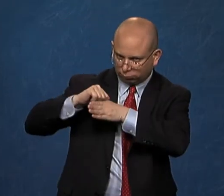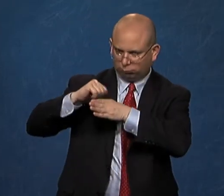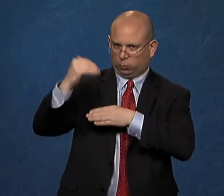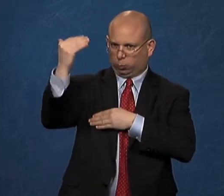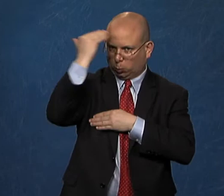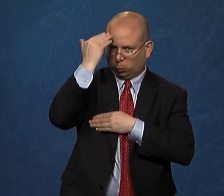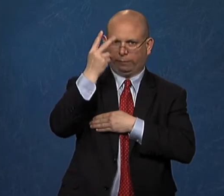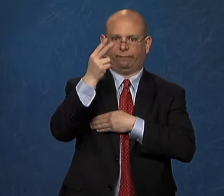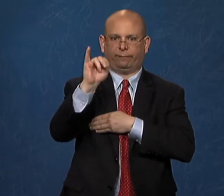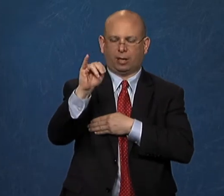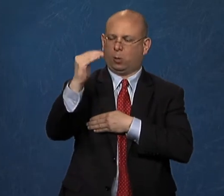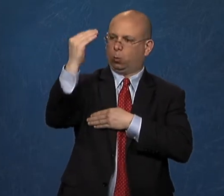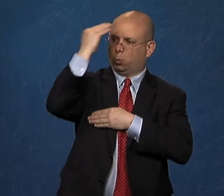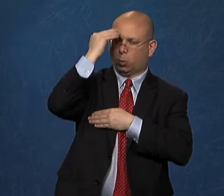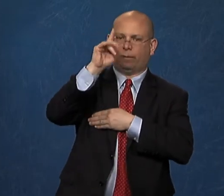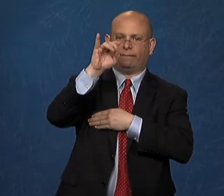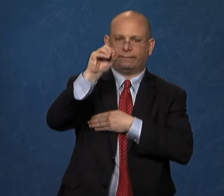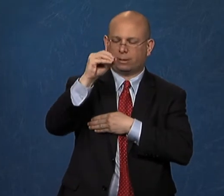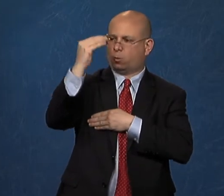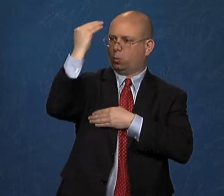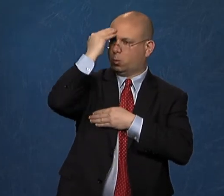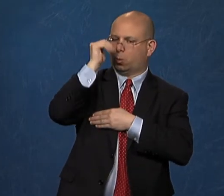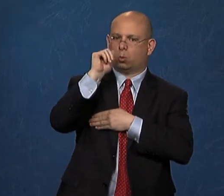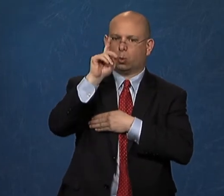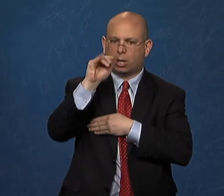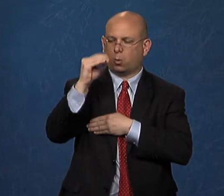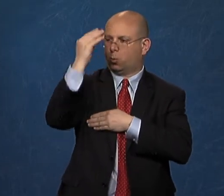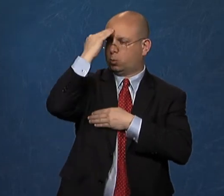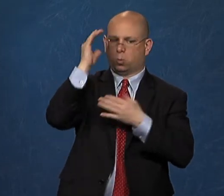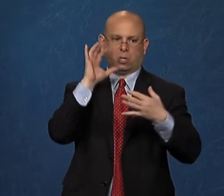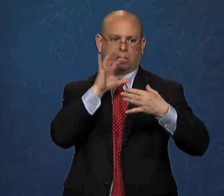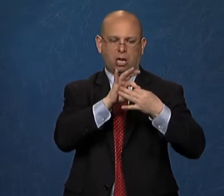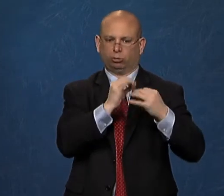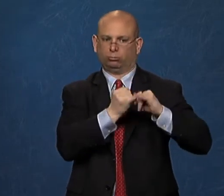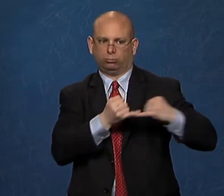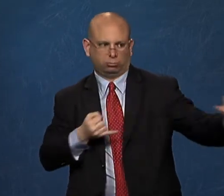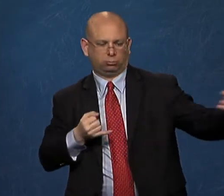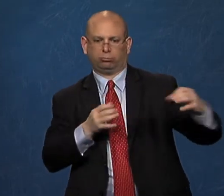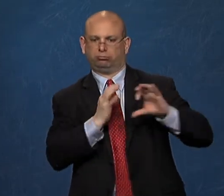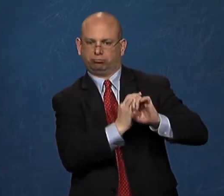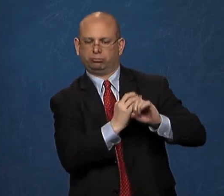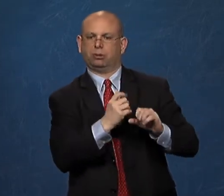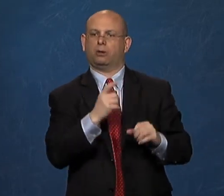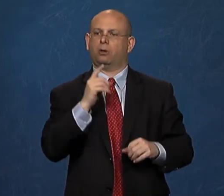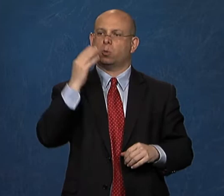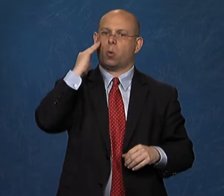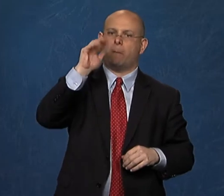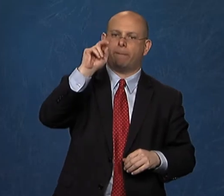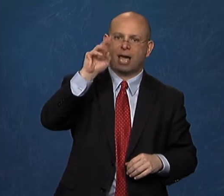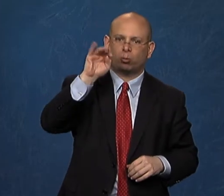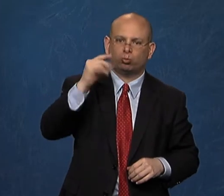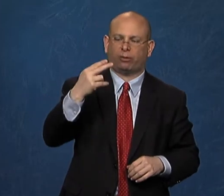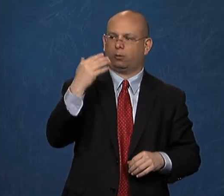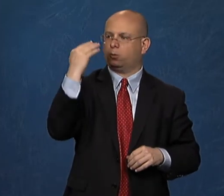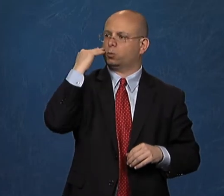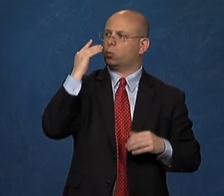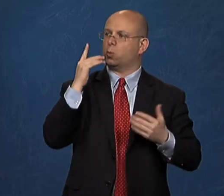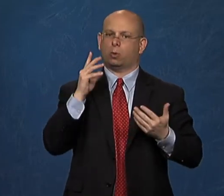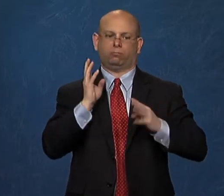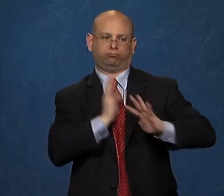bit of training. That's why we emphasize the need for individuals to know how to use the VRI, to know the audio, the visual, to